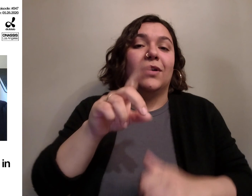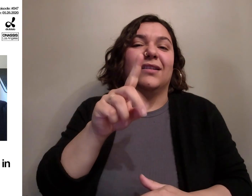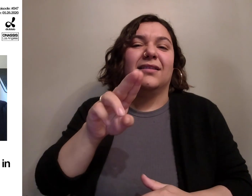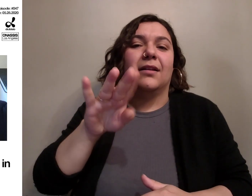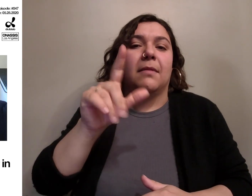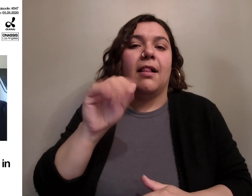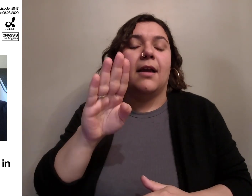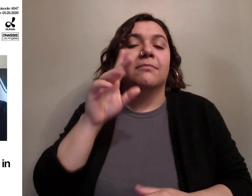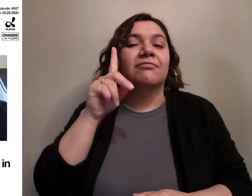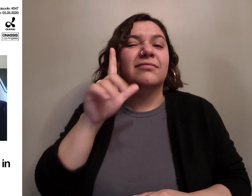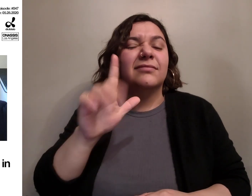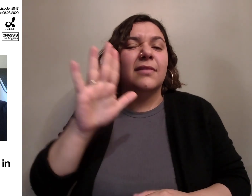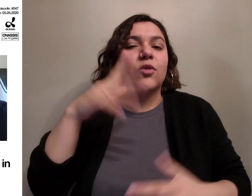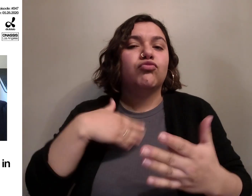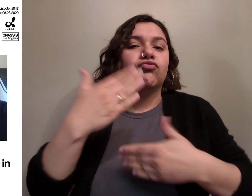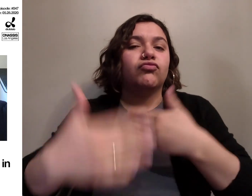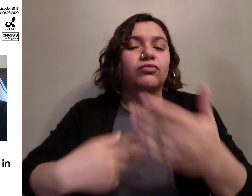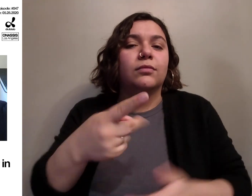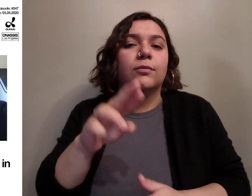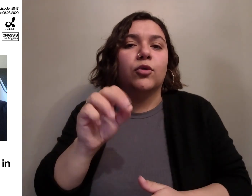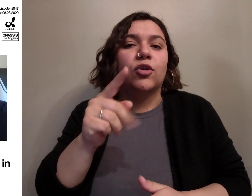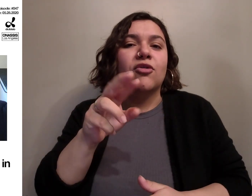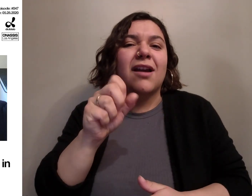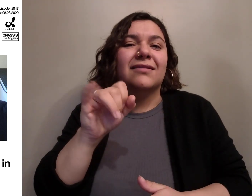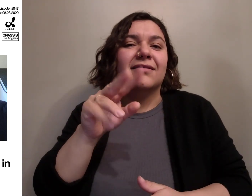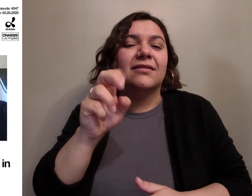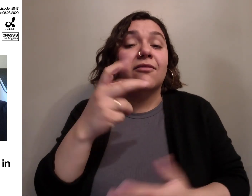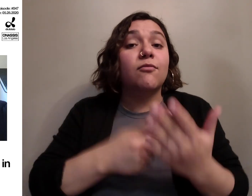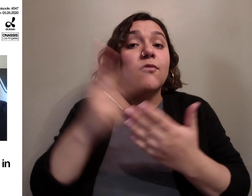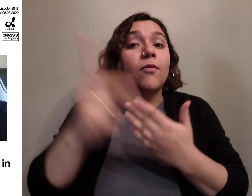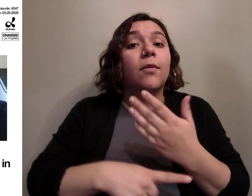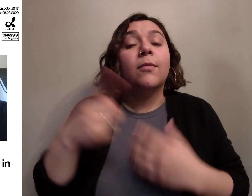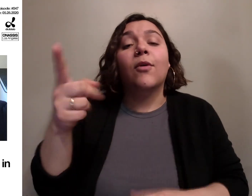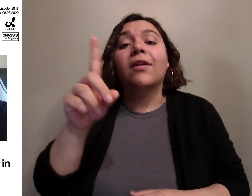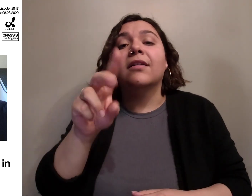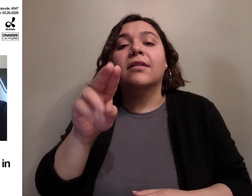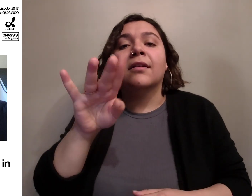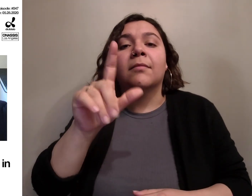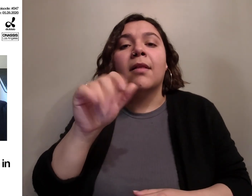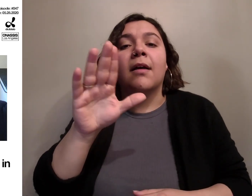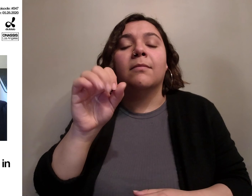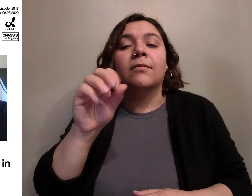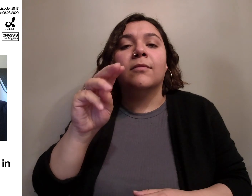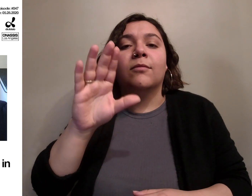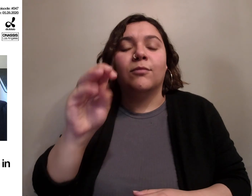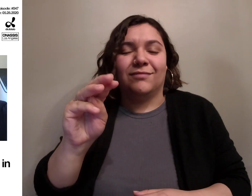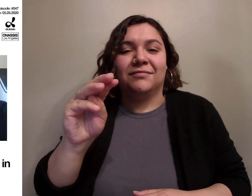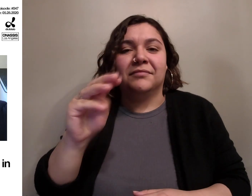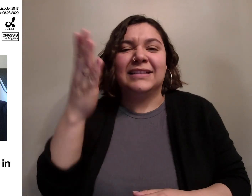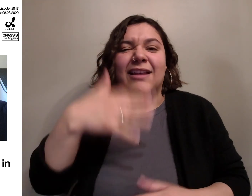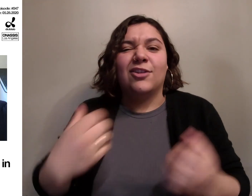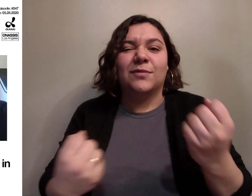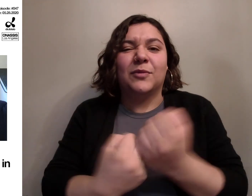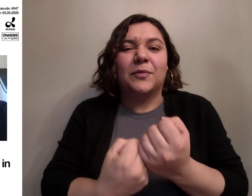To support this show and Dublab's progressive programming, go to dublab.com/support.